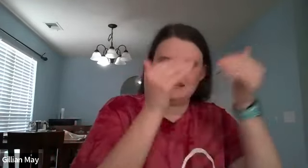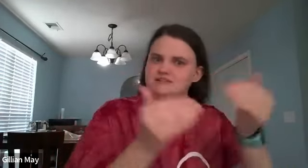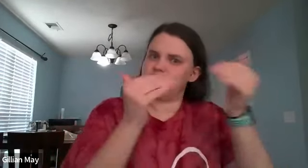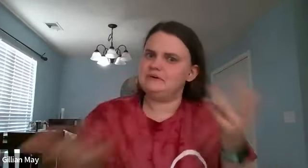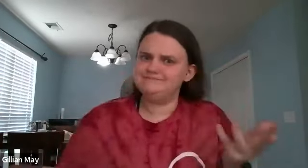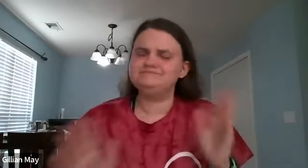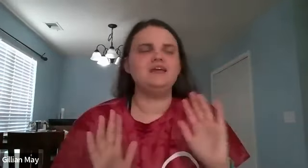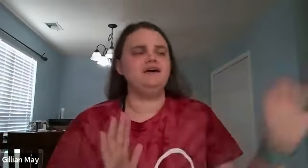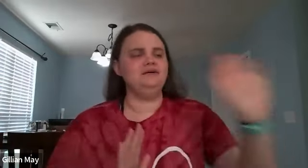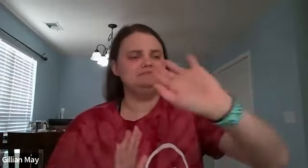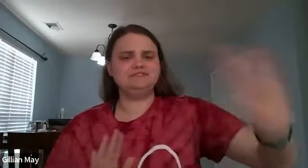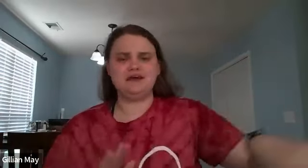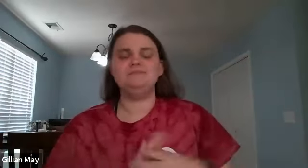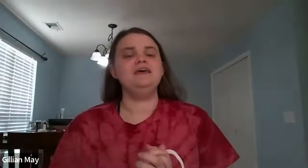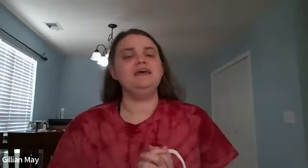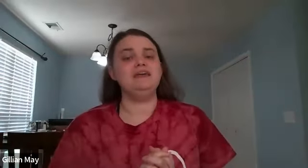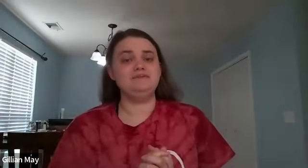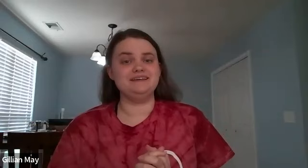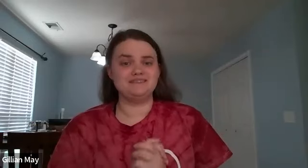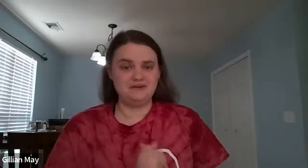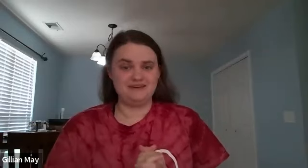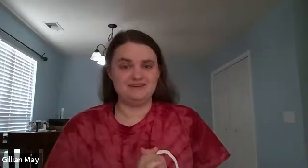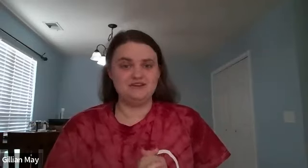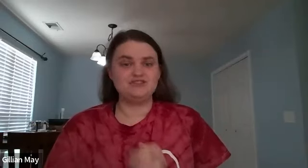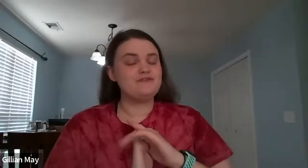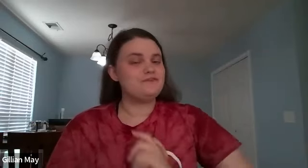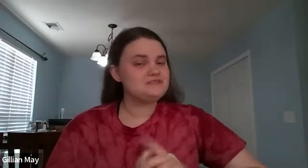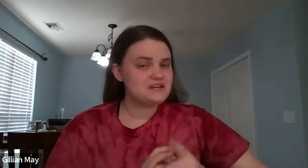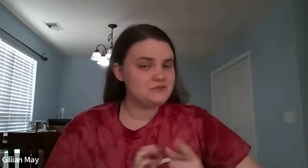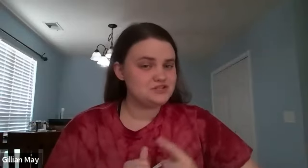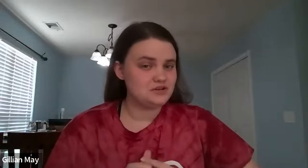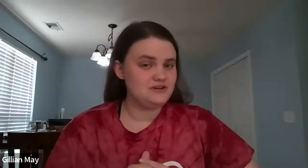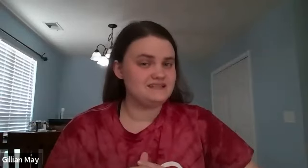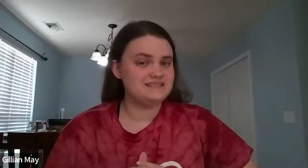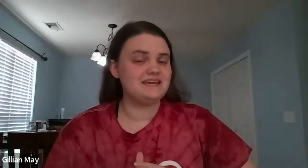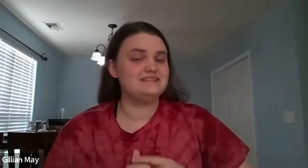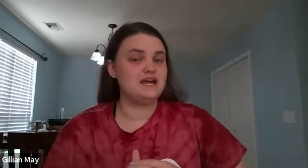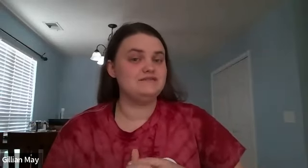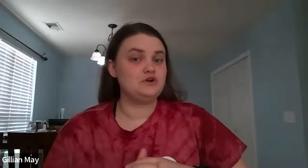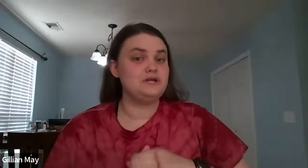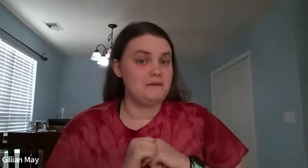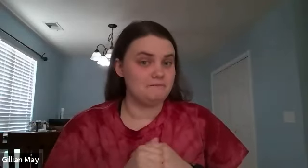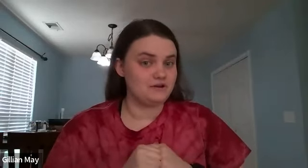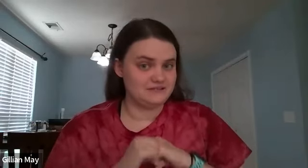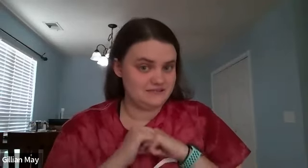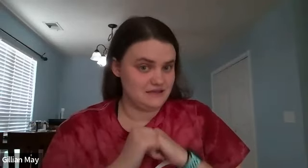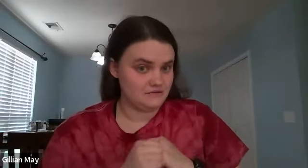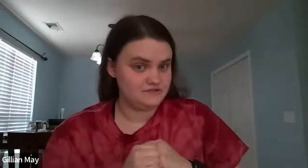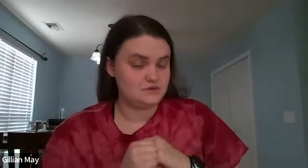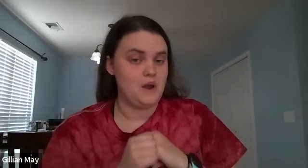next one. So anyways, okay. So the first sign I'm going to show you guys is that sign for number itself. So